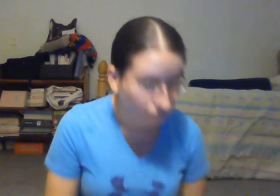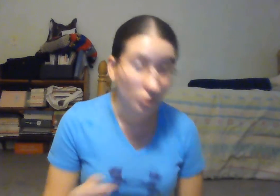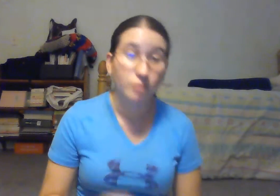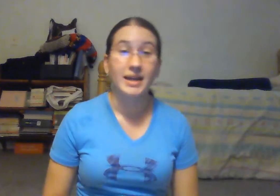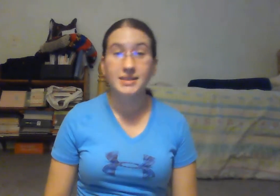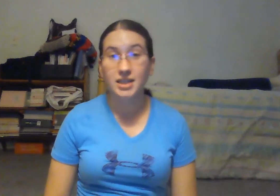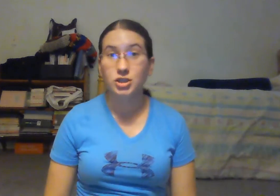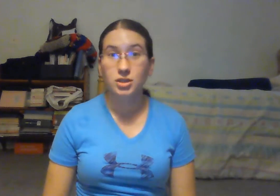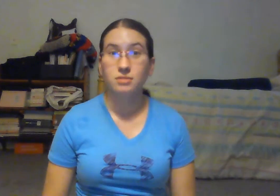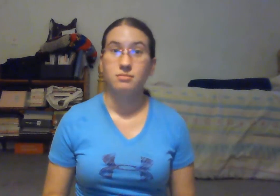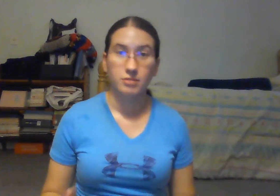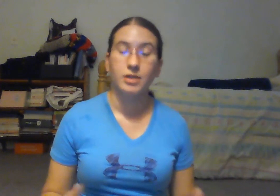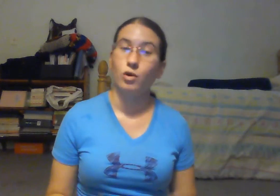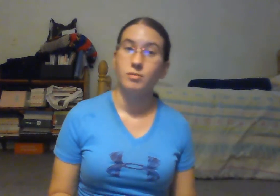You pay attention, right? Normal.